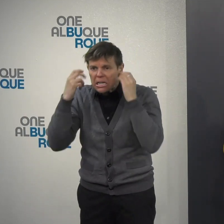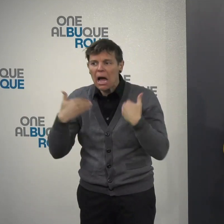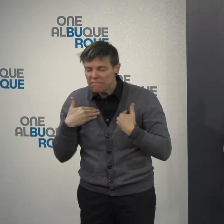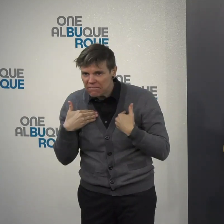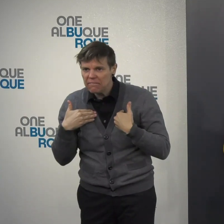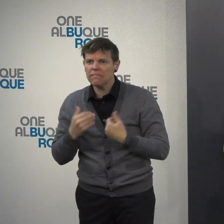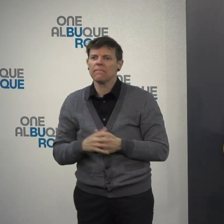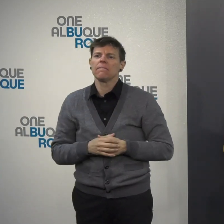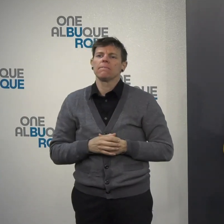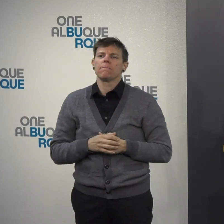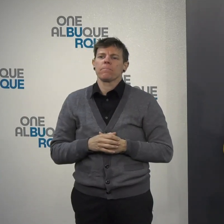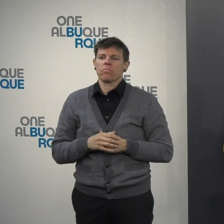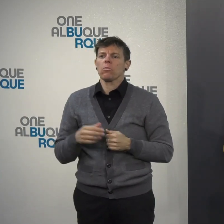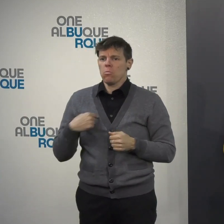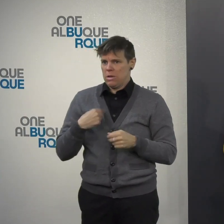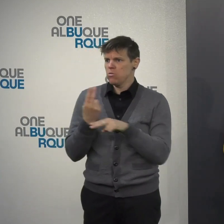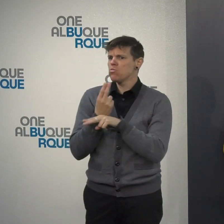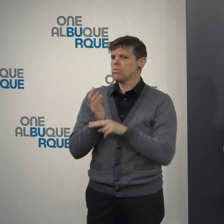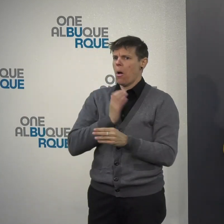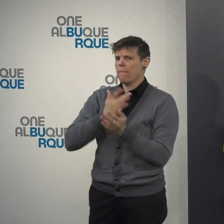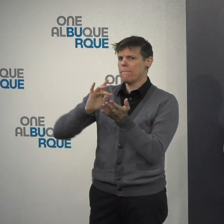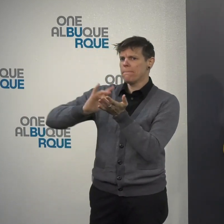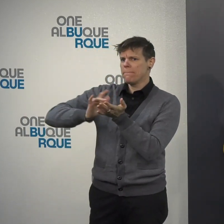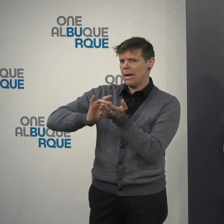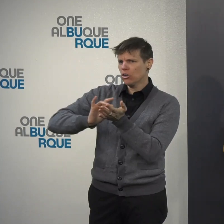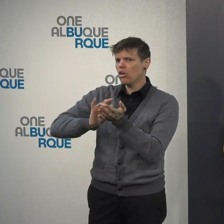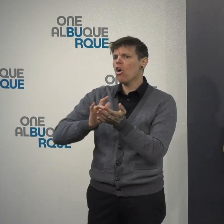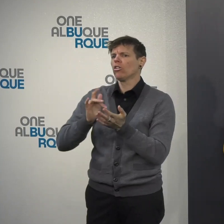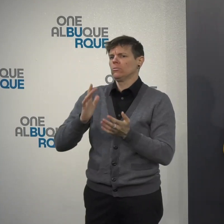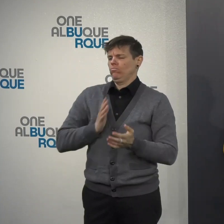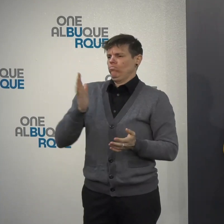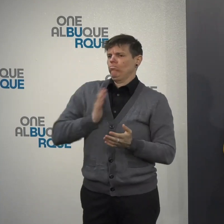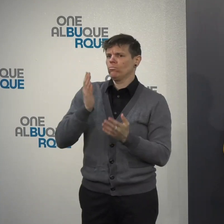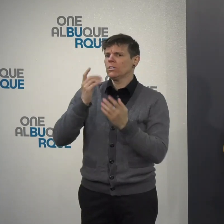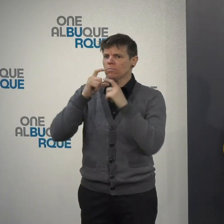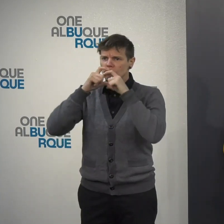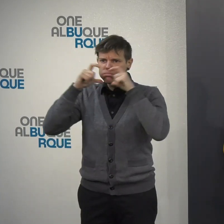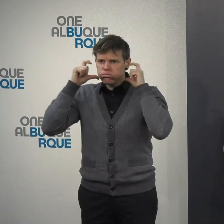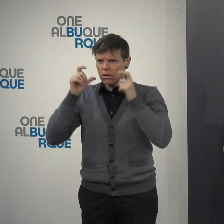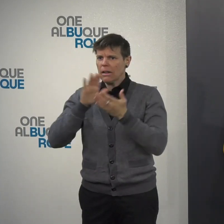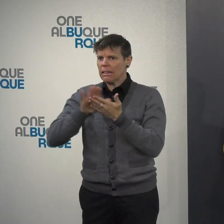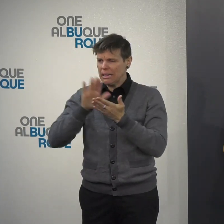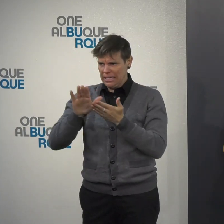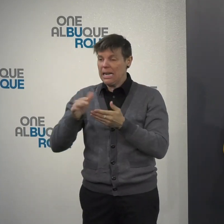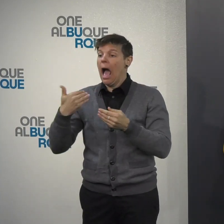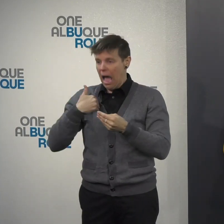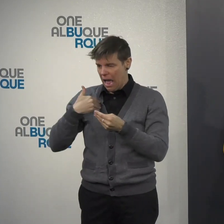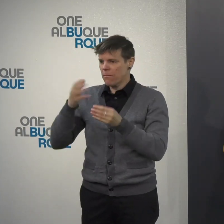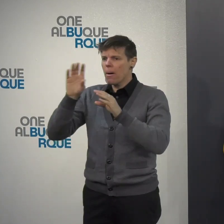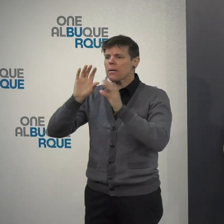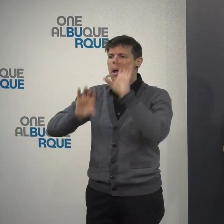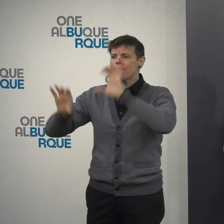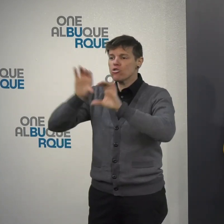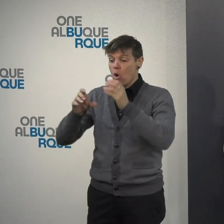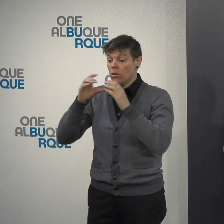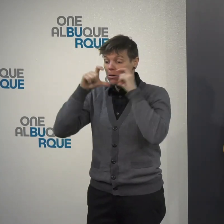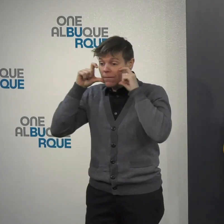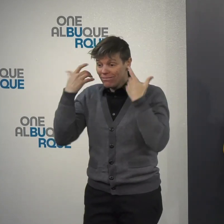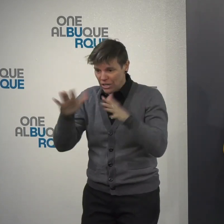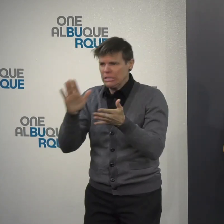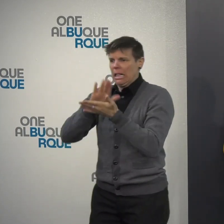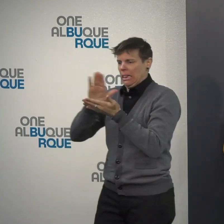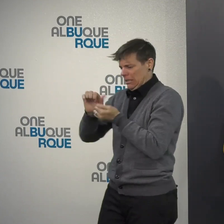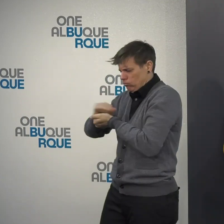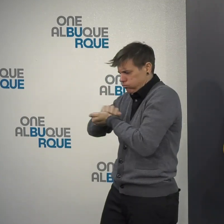approved processes for reuse of masks and working with our city warehouse staff to do that. We're also proactively keeping officers away